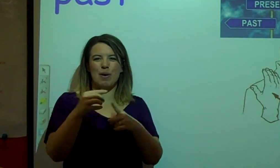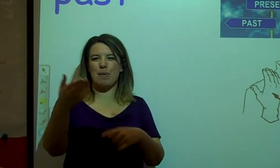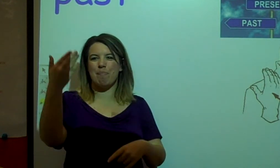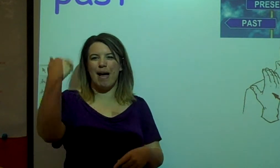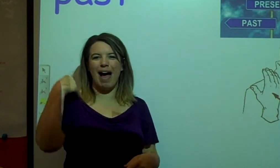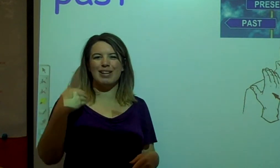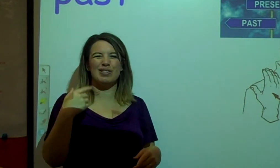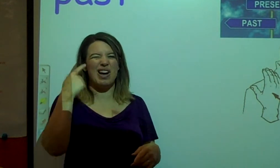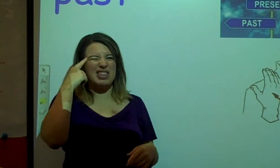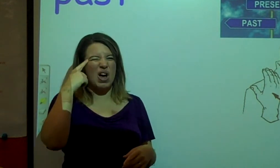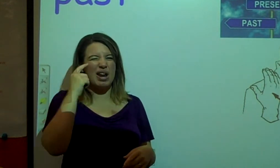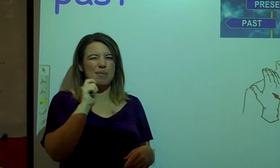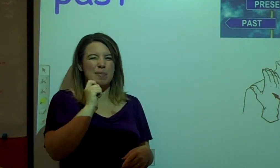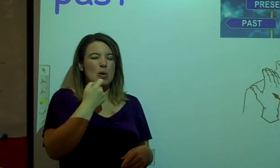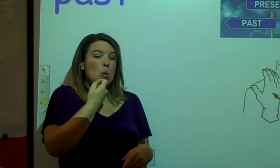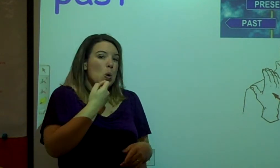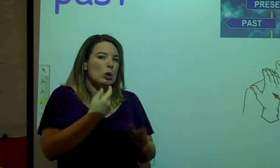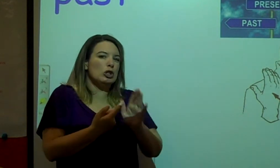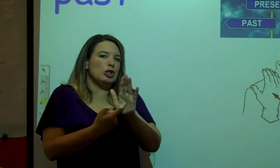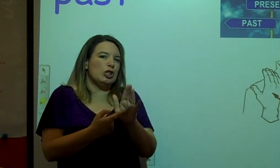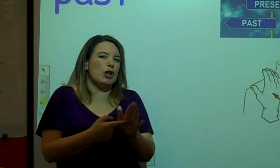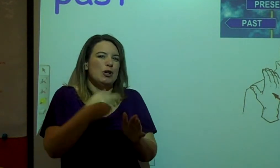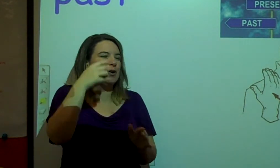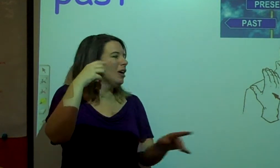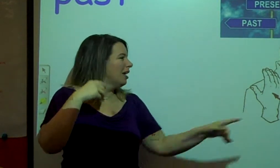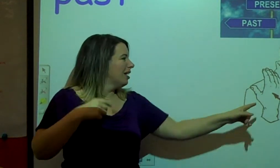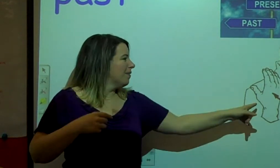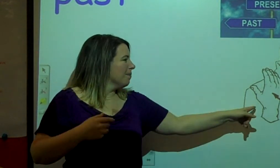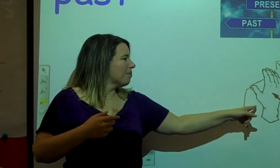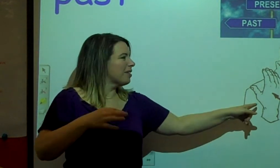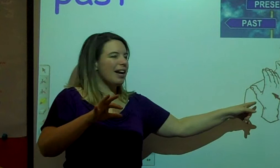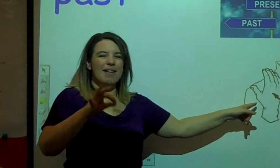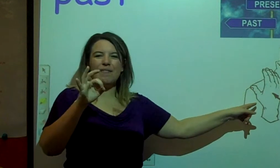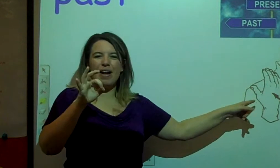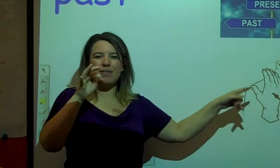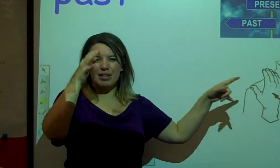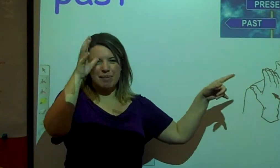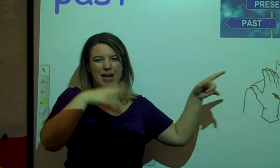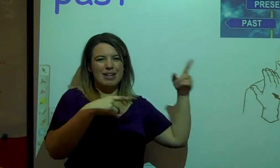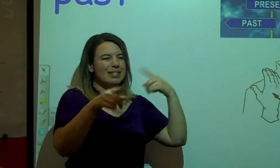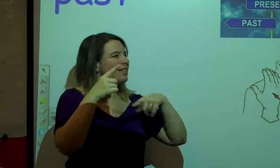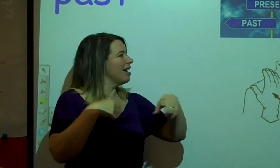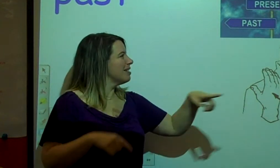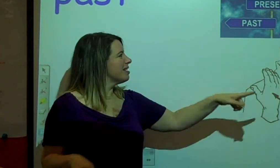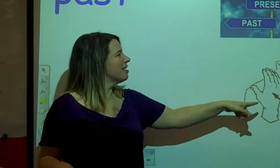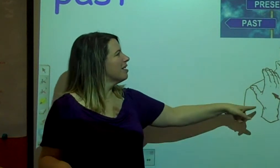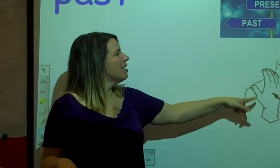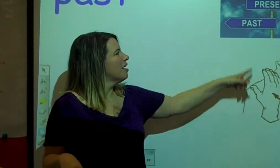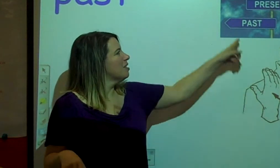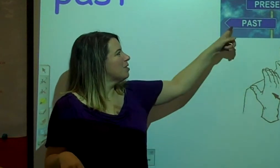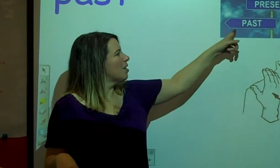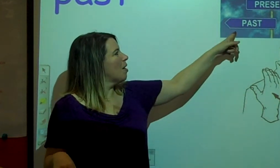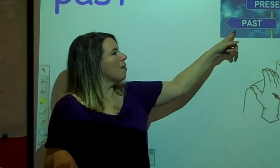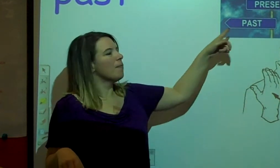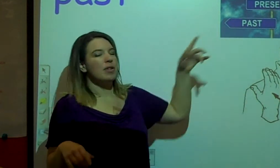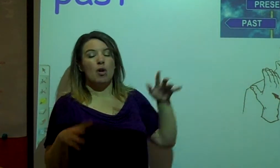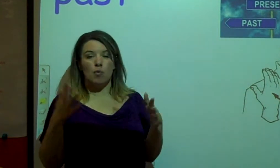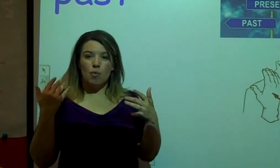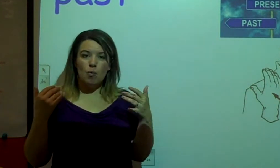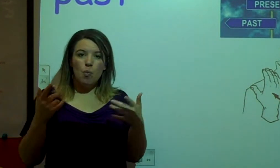word past, so I thought it would be cool to show you that I found the man signing. So